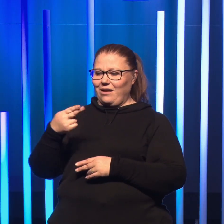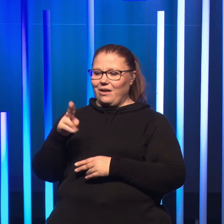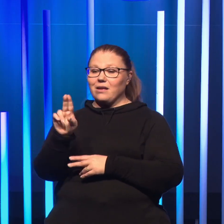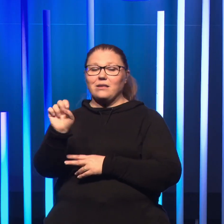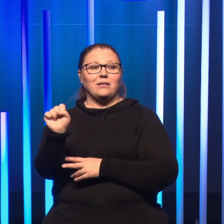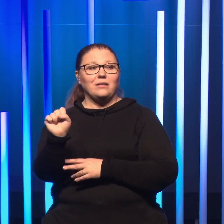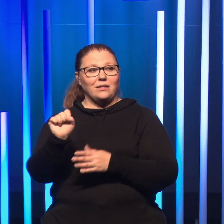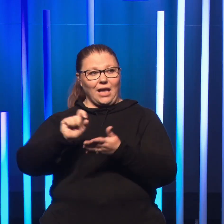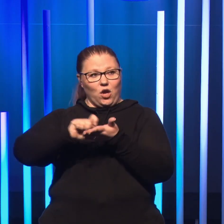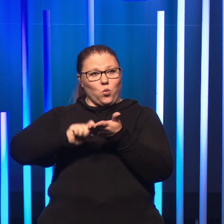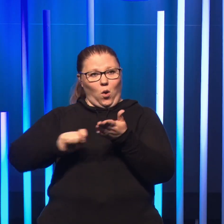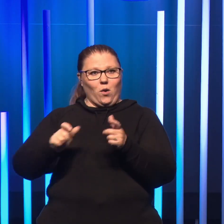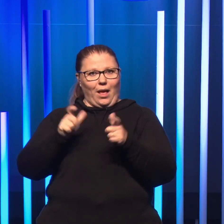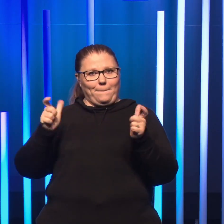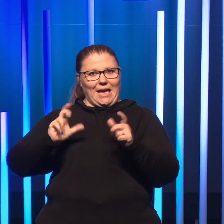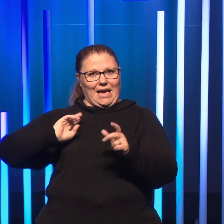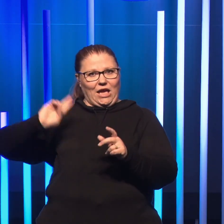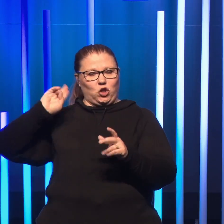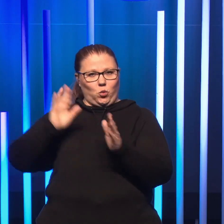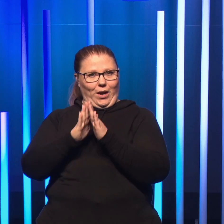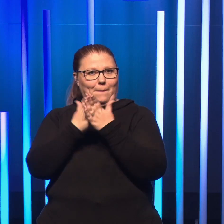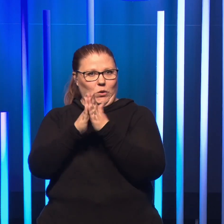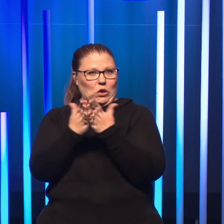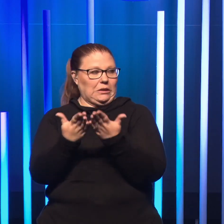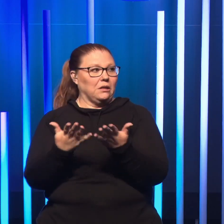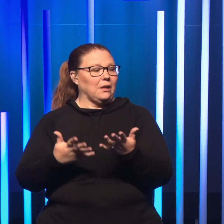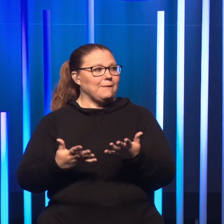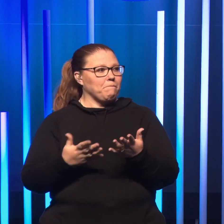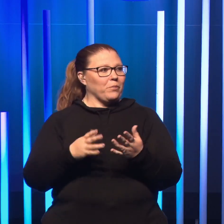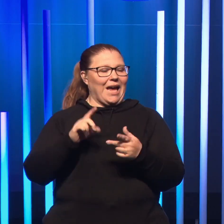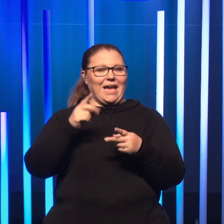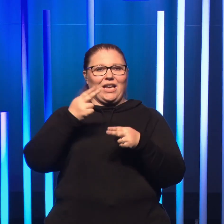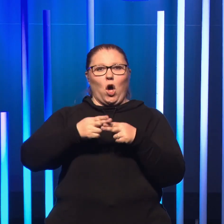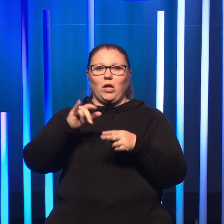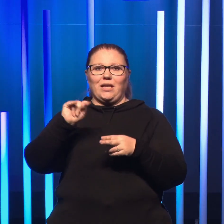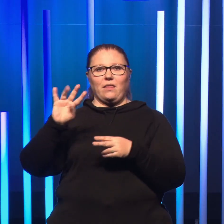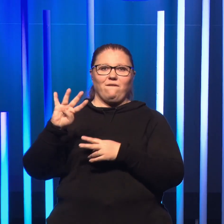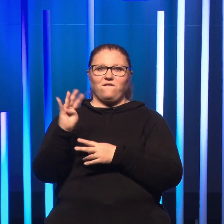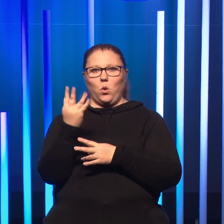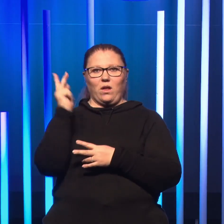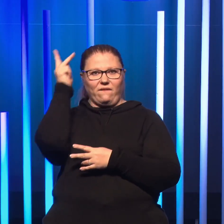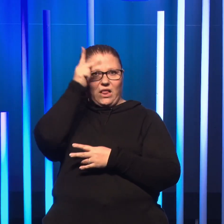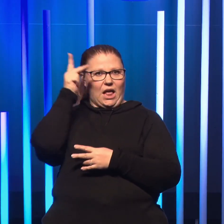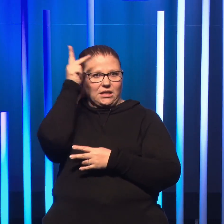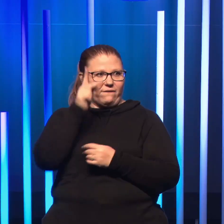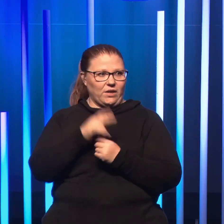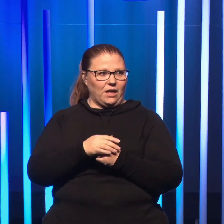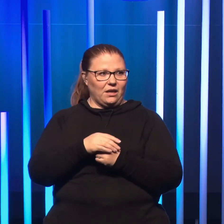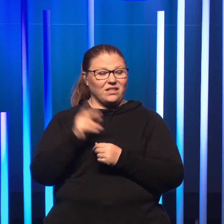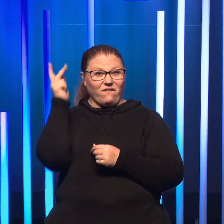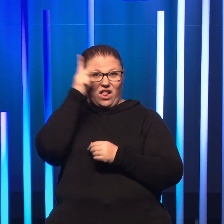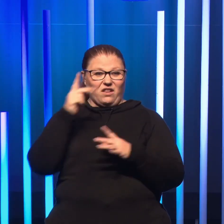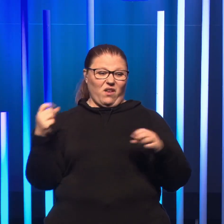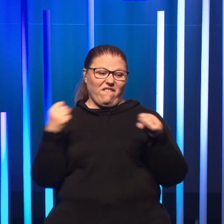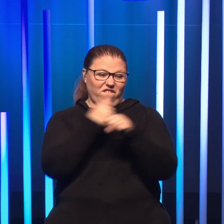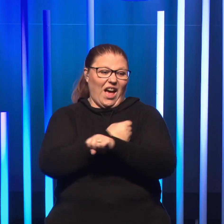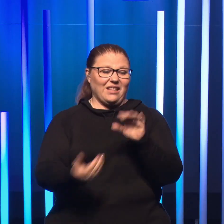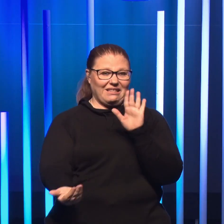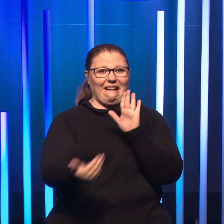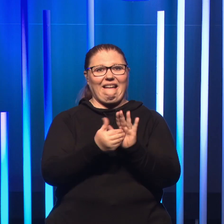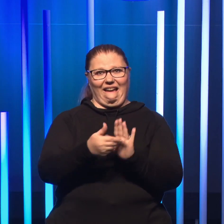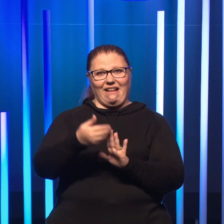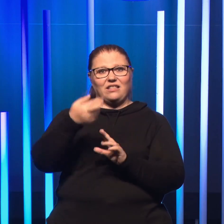histories, he calls it a fourth philosophy. And this was really a philosophy of violence against Rome. Like, they